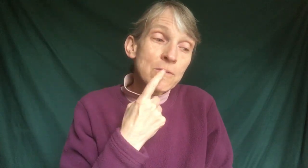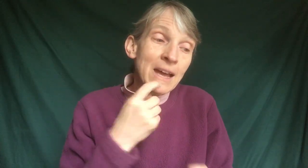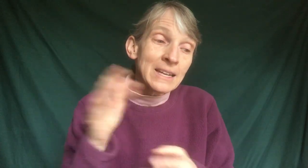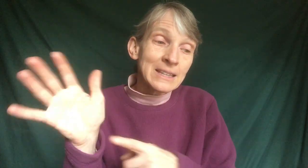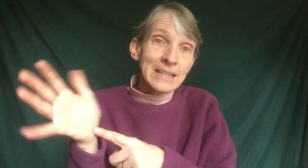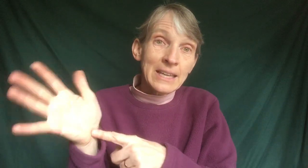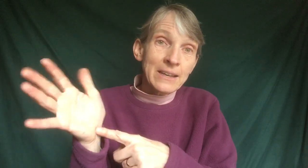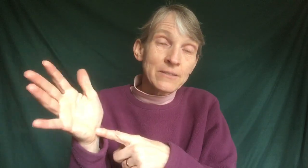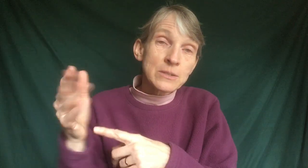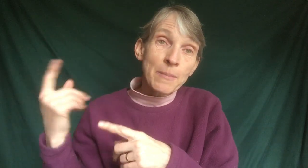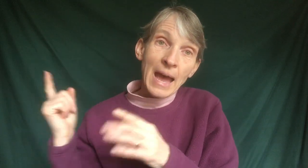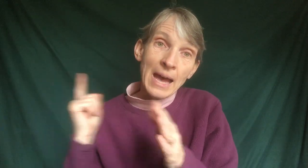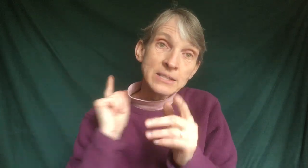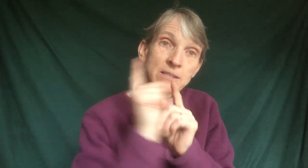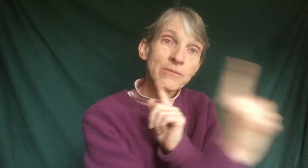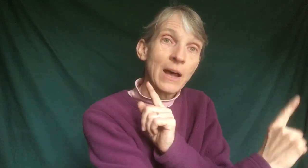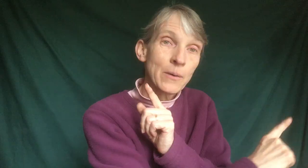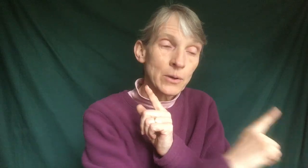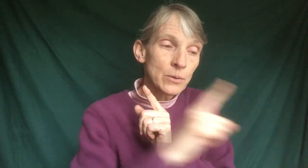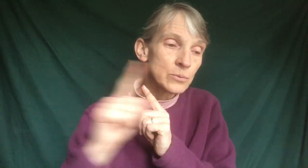red leaves past the flower.